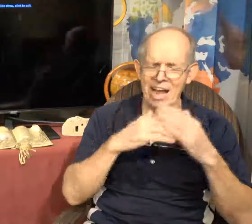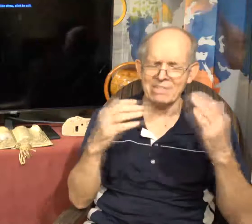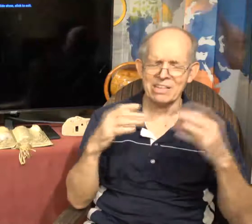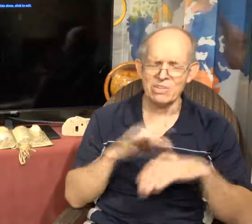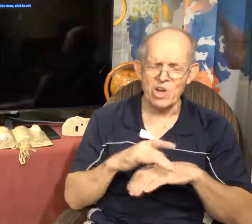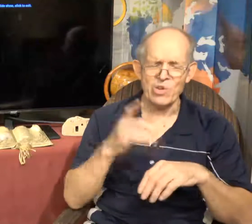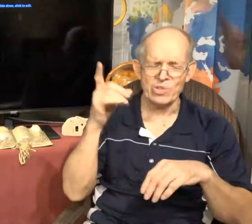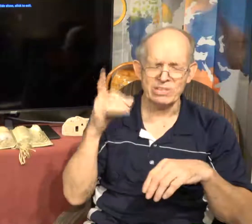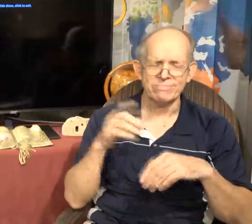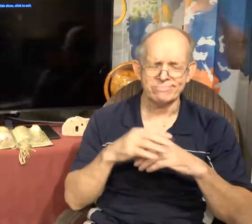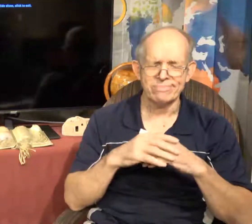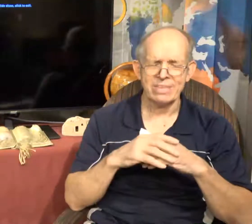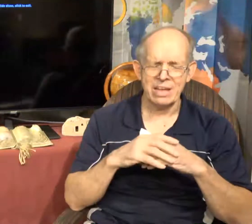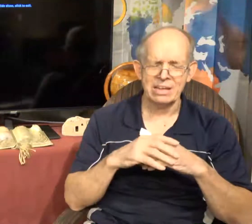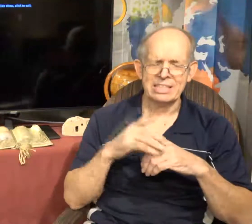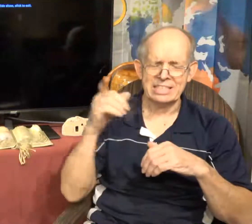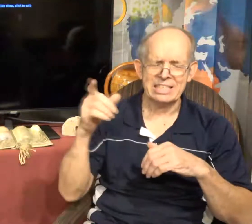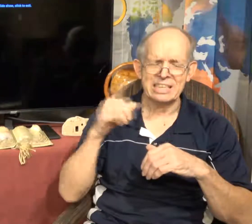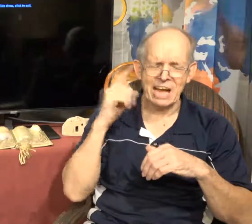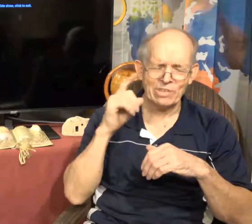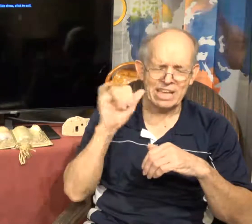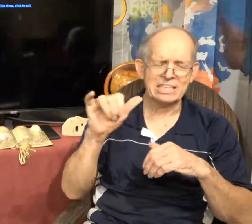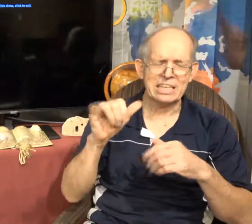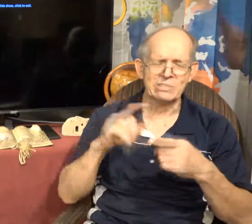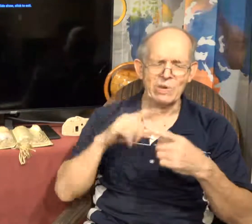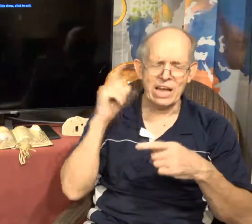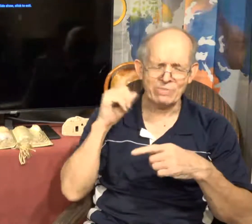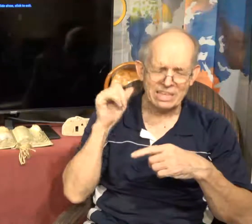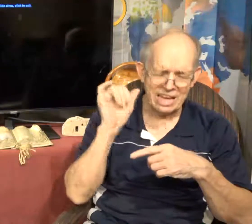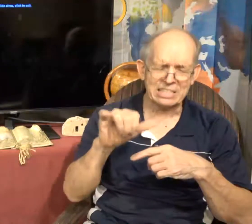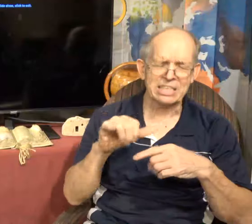heaven and earth. He's everlasting to everlasting.